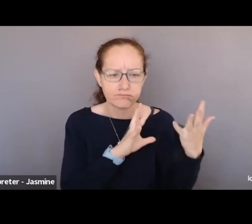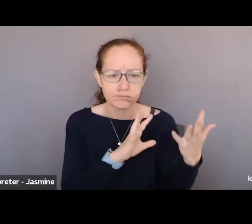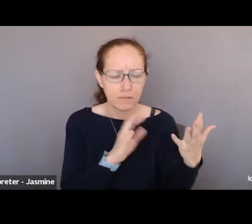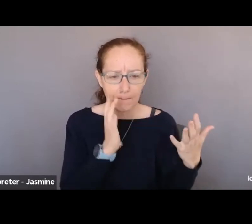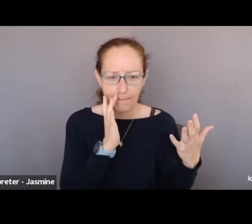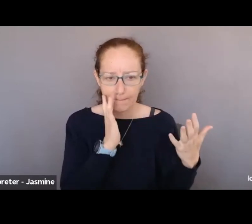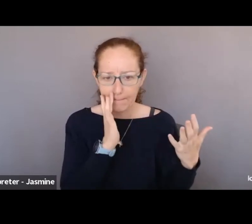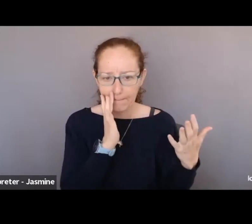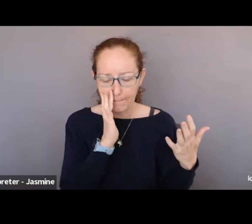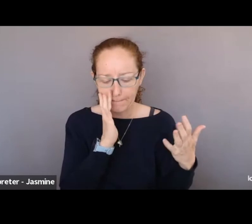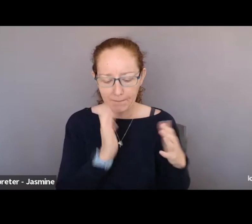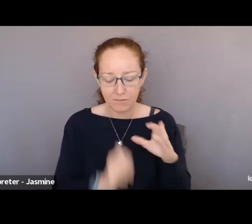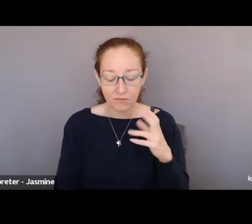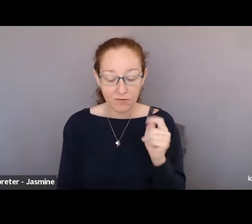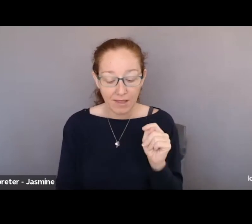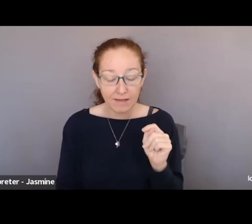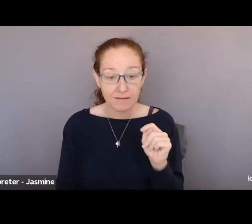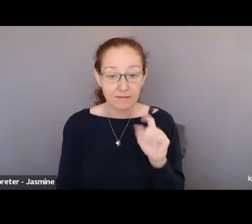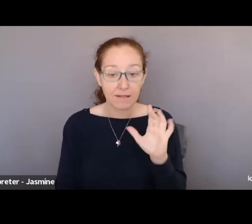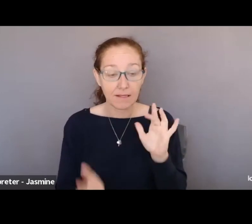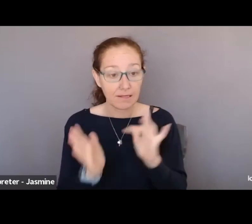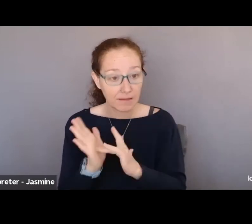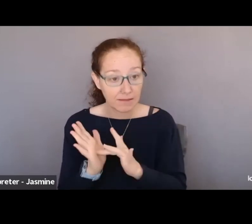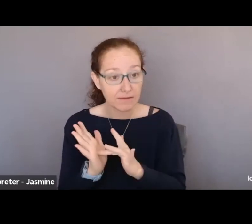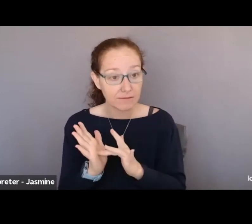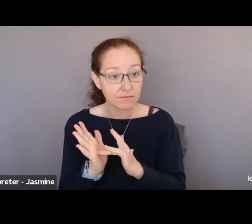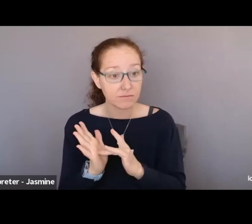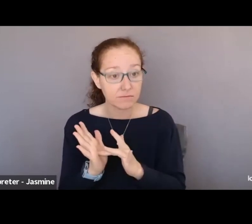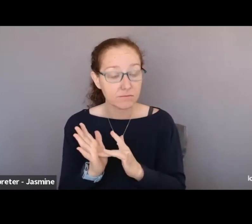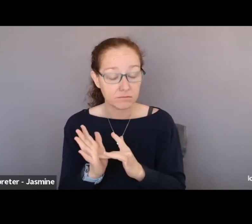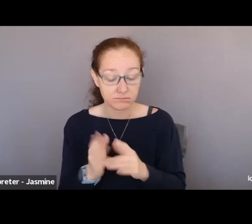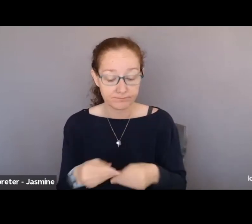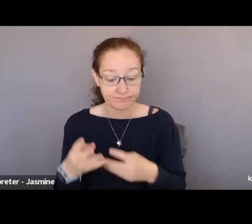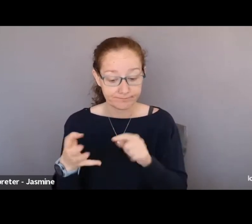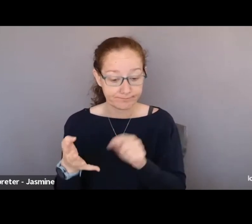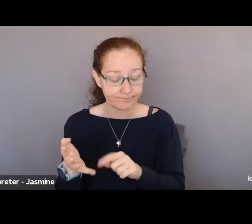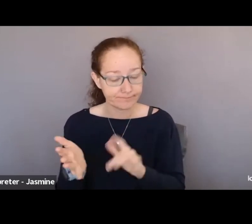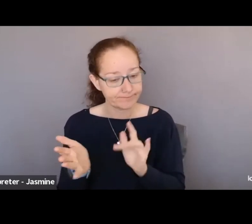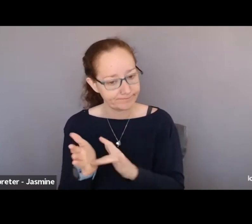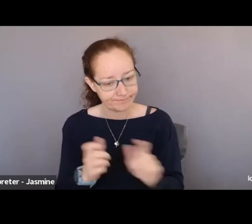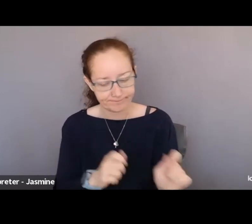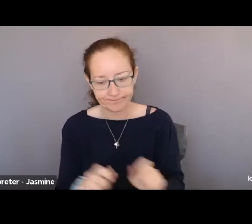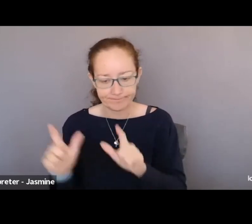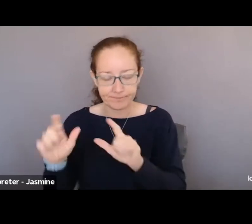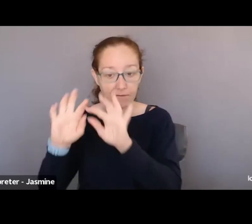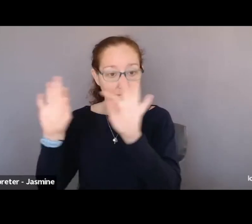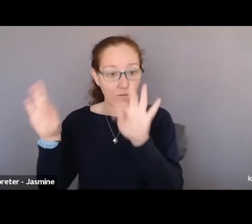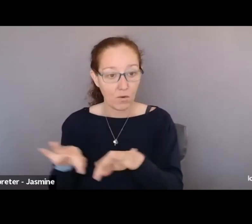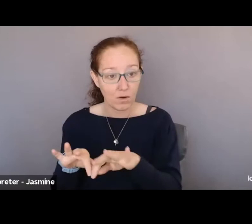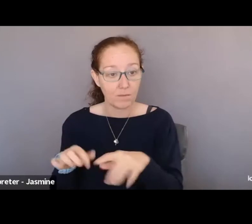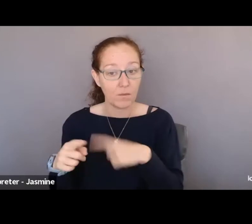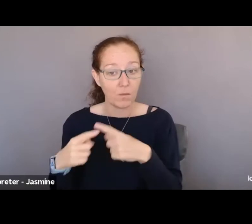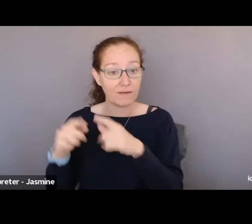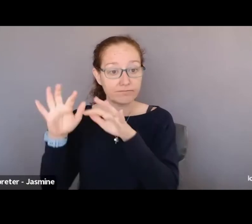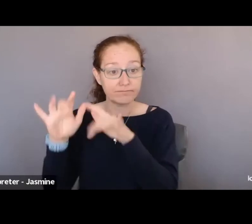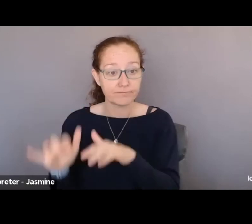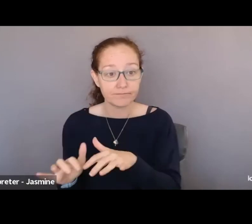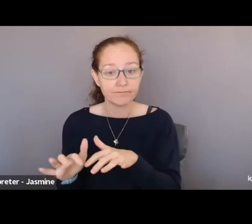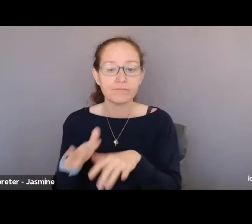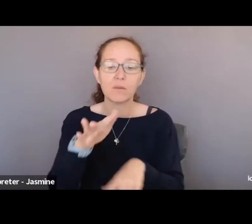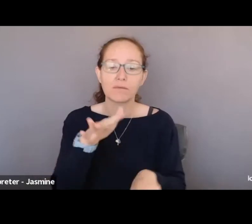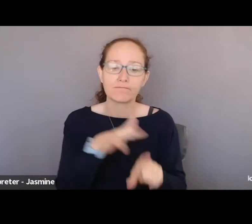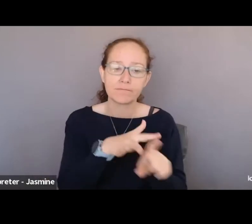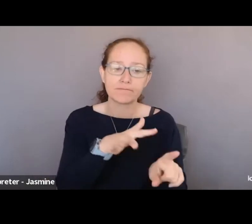in the chat, and it will take you to a form. And as you populate the form, our answers will just pop up and we can see